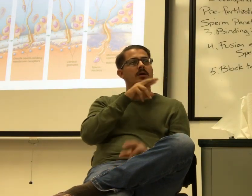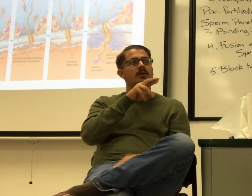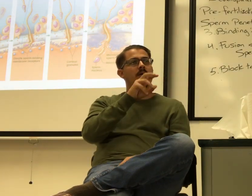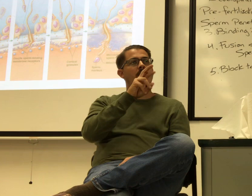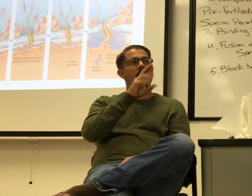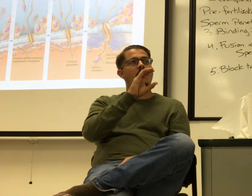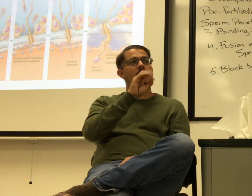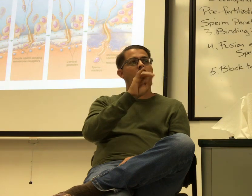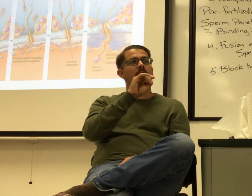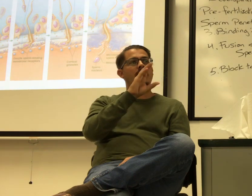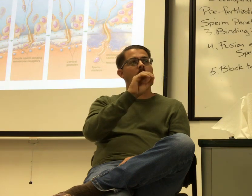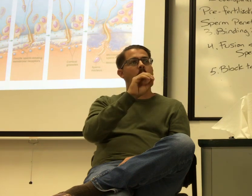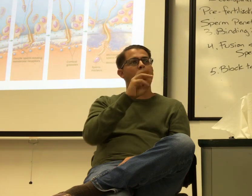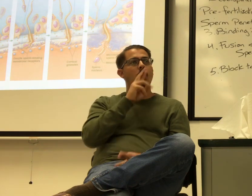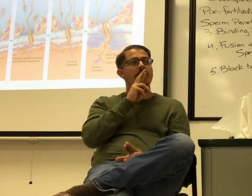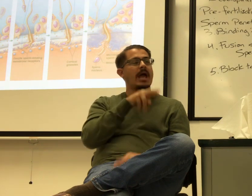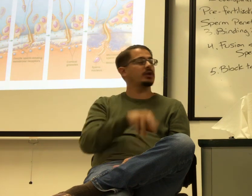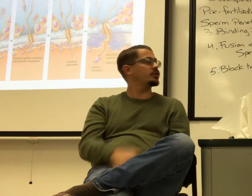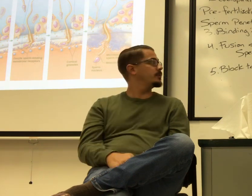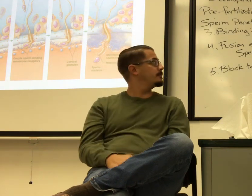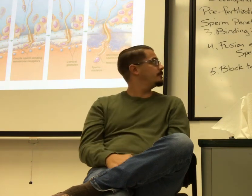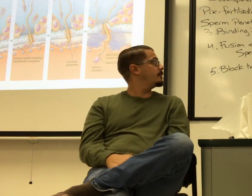cortical reaction